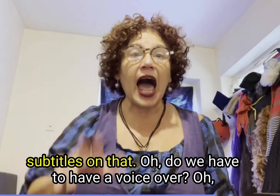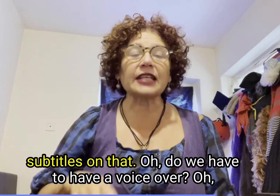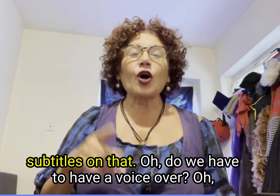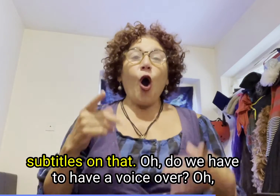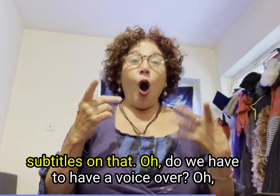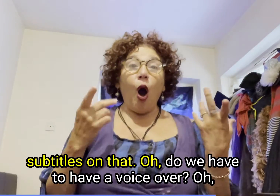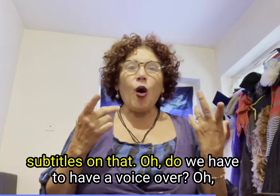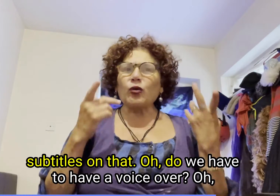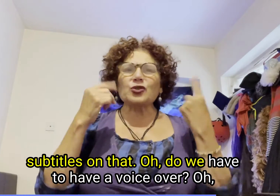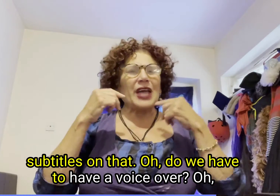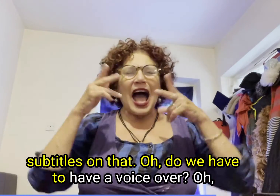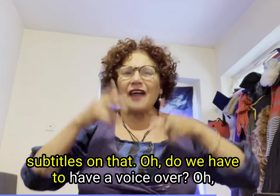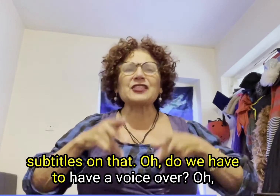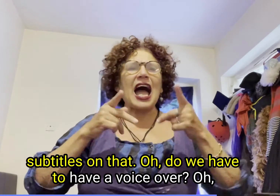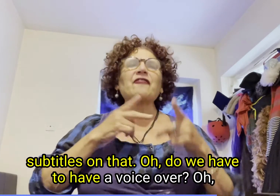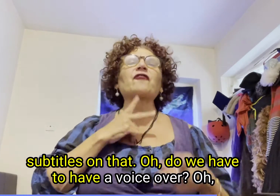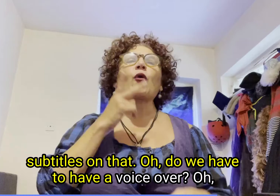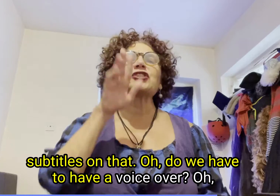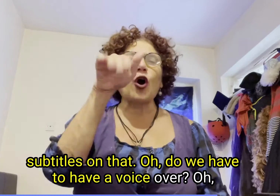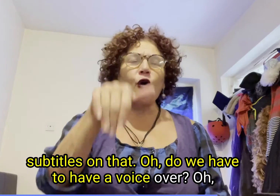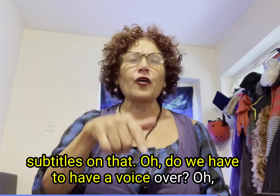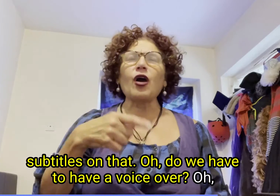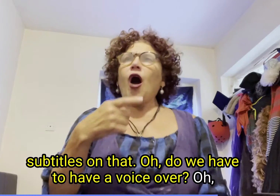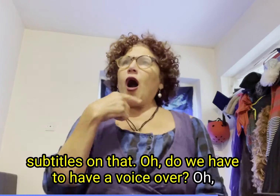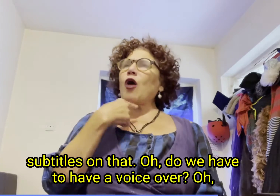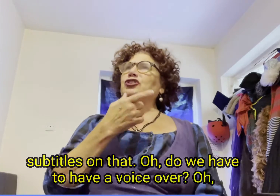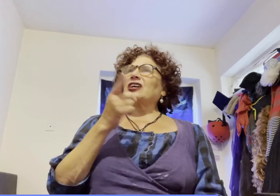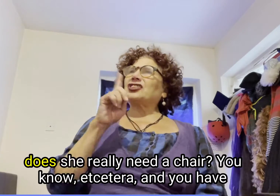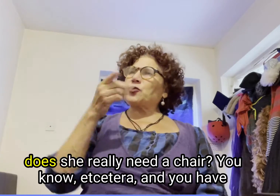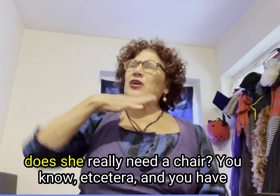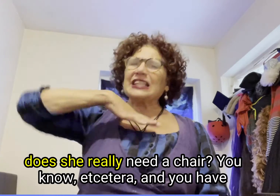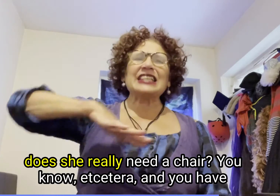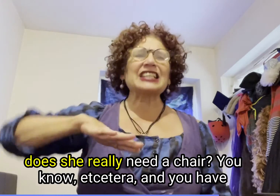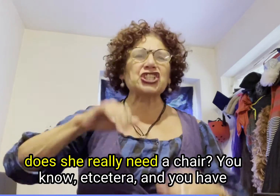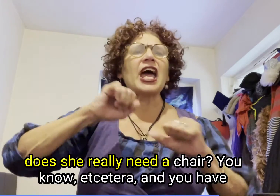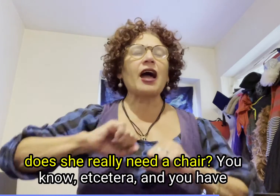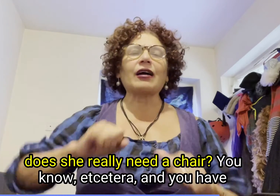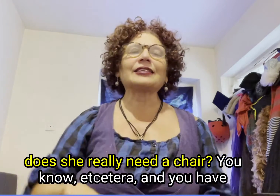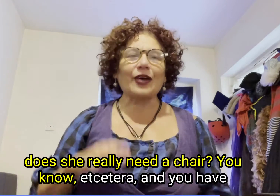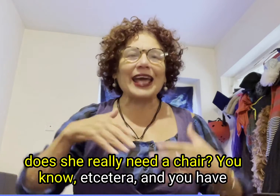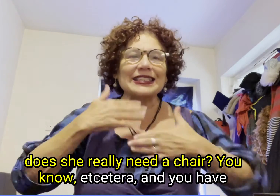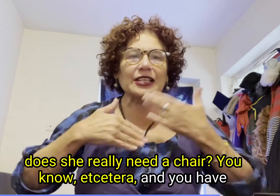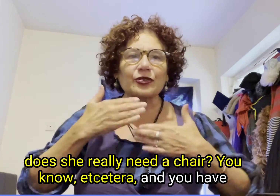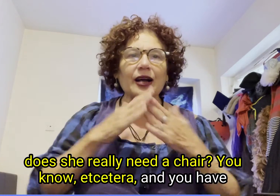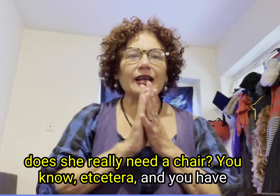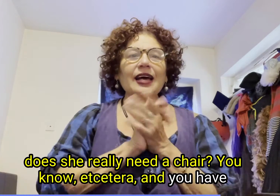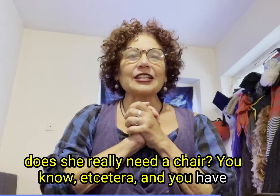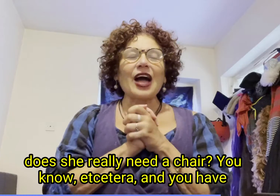that? Oh, do we have to have a voice over? Oh, does she really need a chair? Etc. And you have to